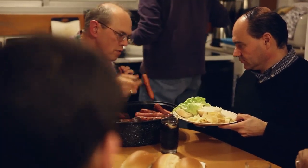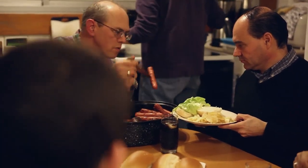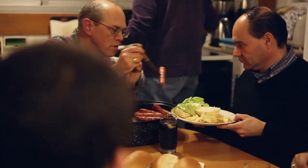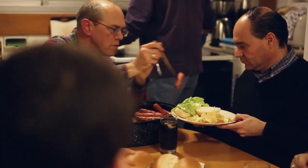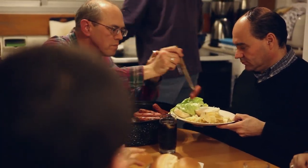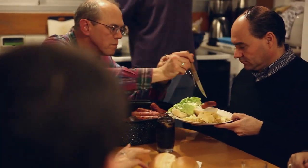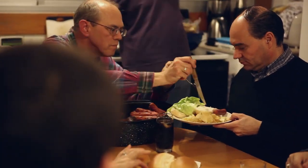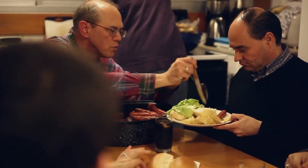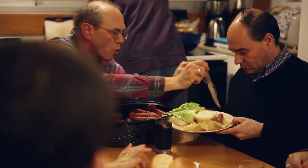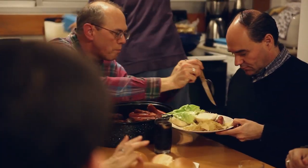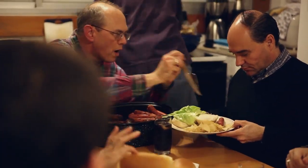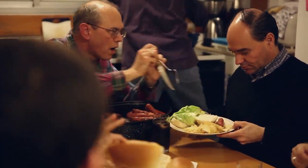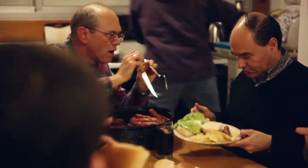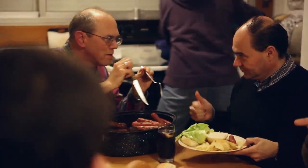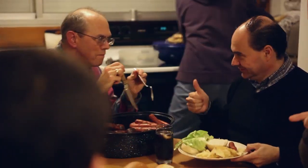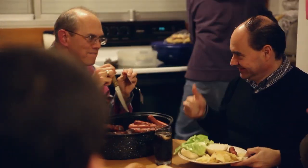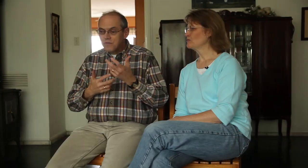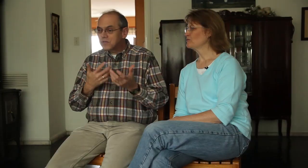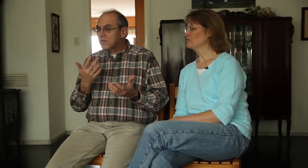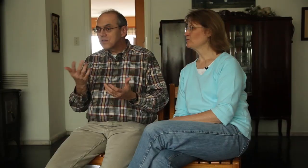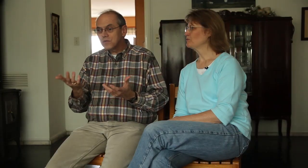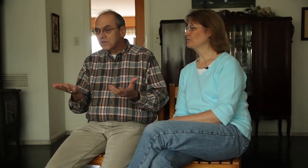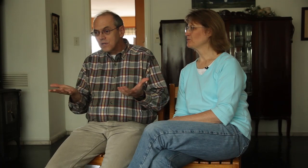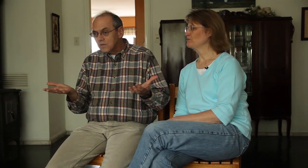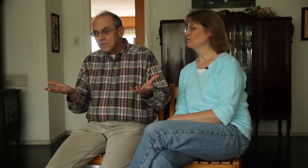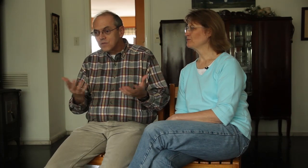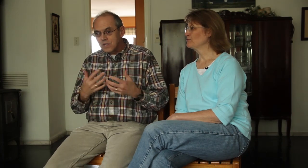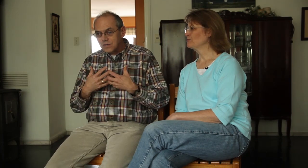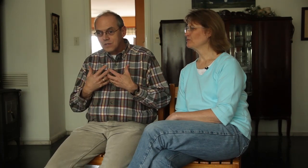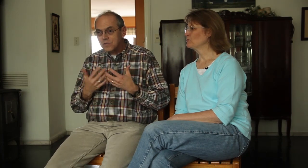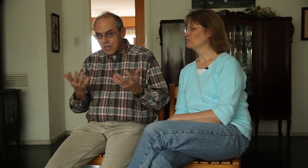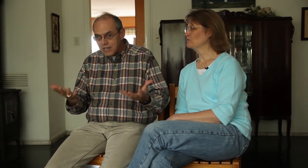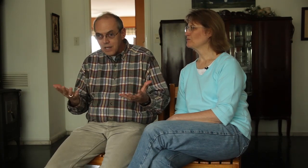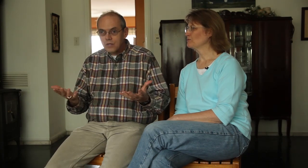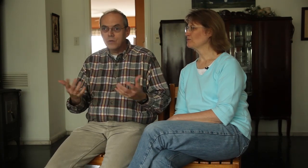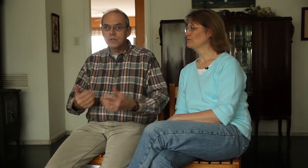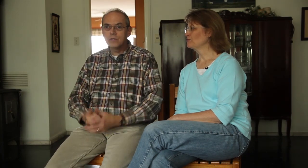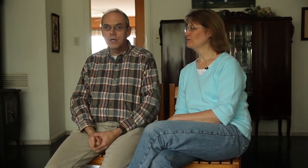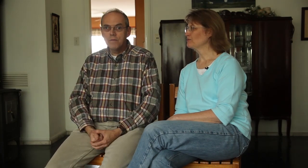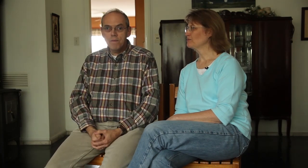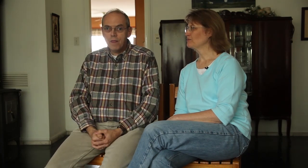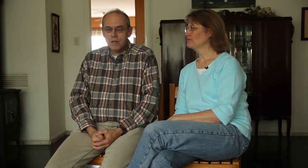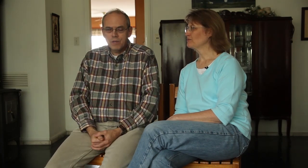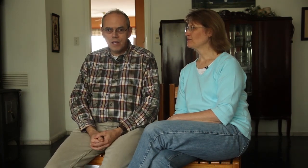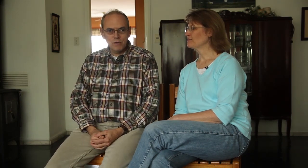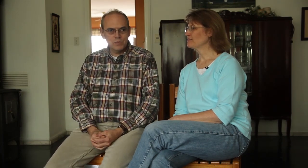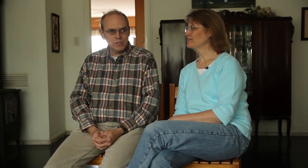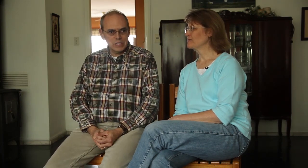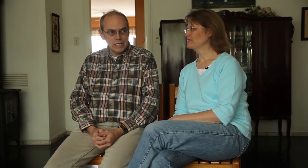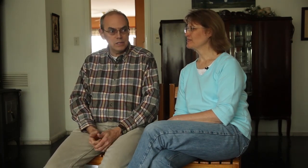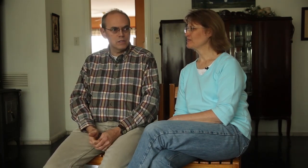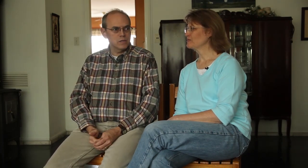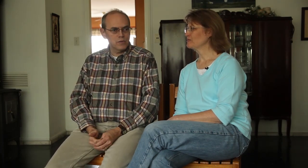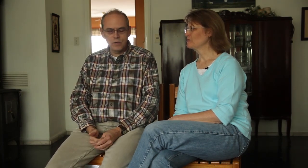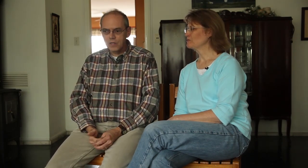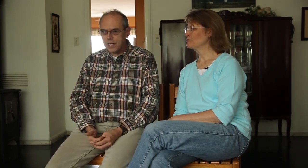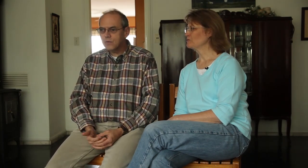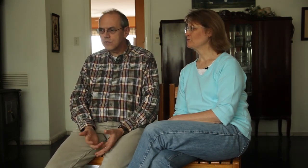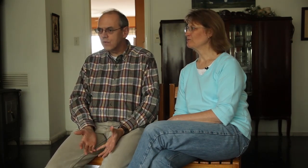Our kids just developed conversational skills in sign language, and it became such an easy third language for